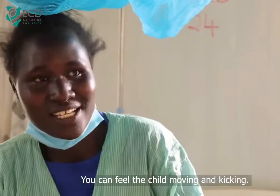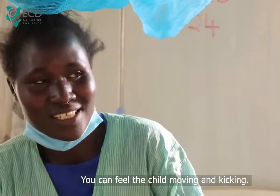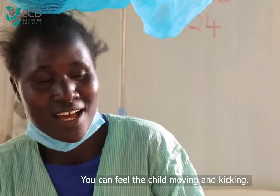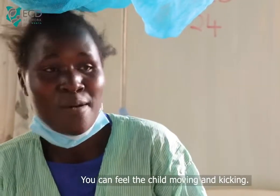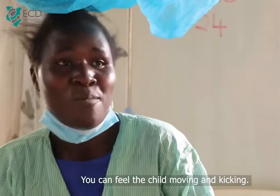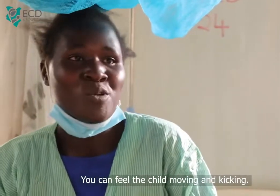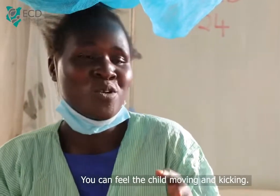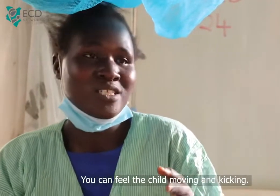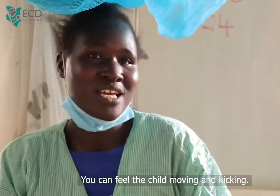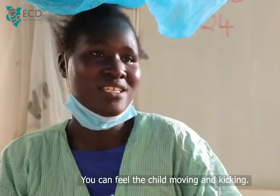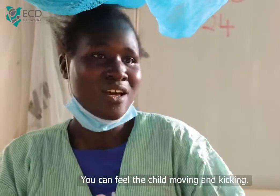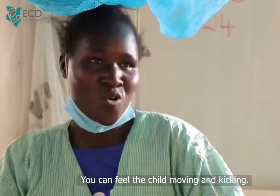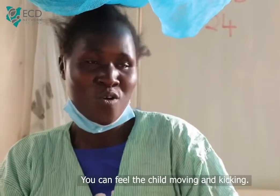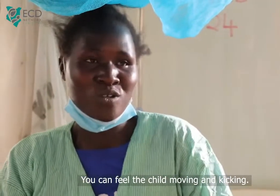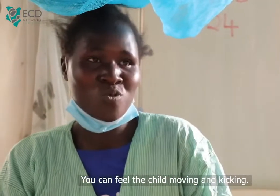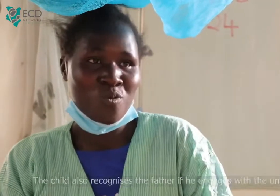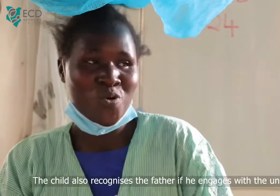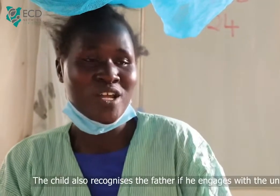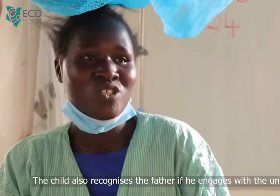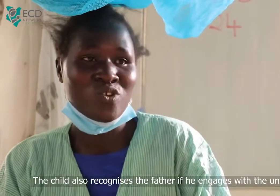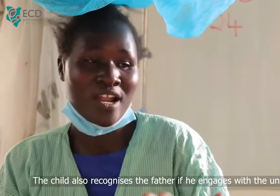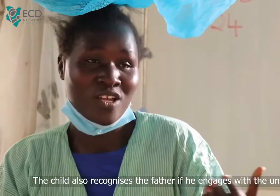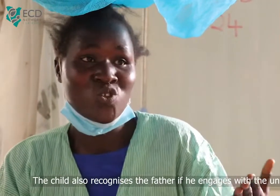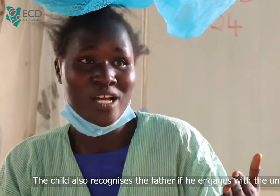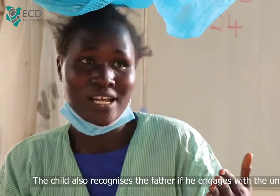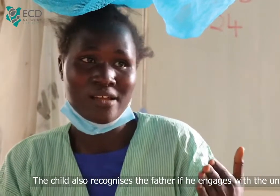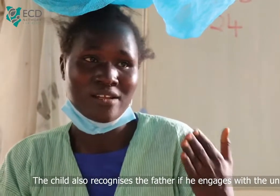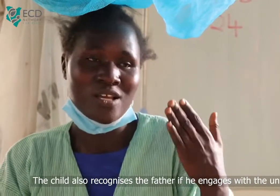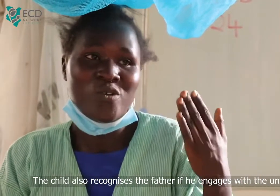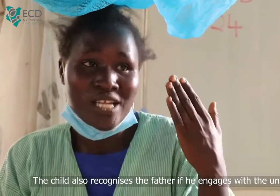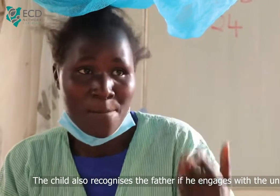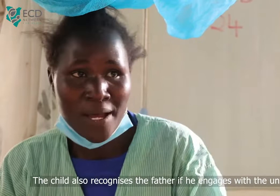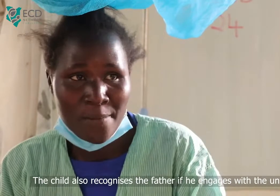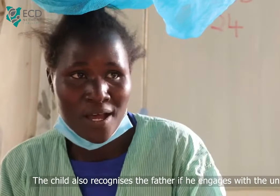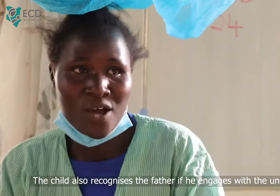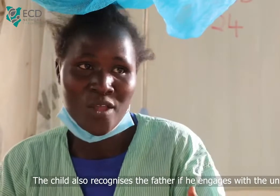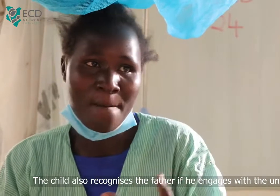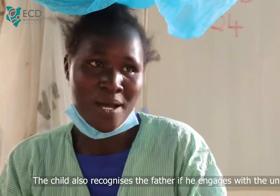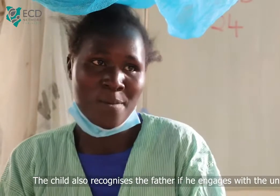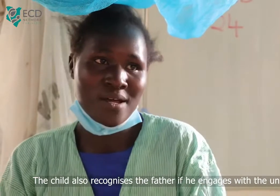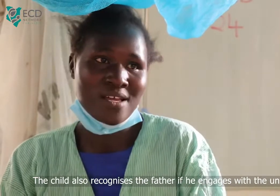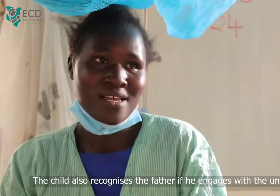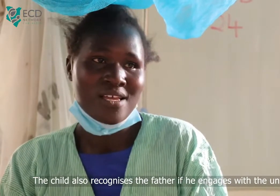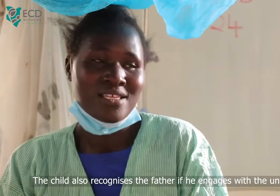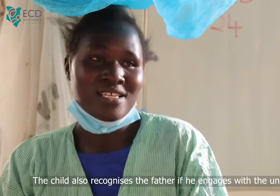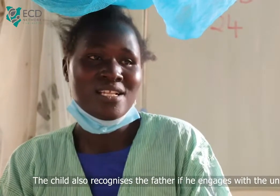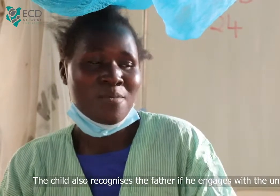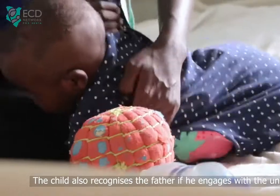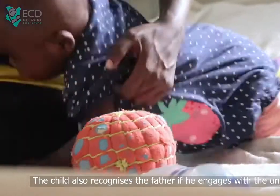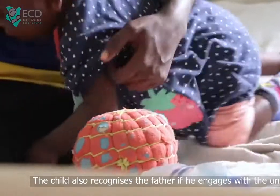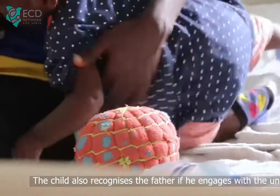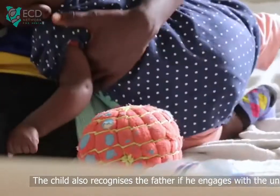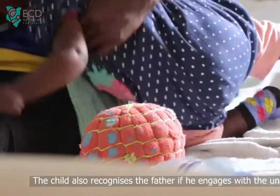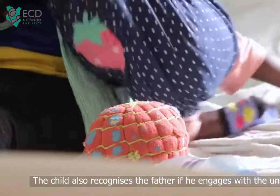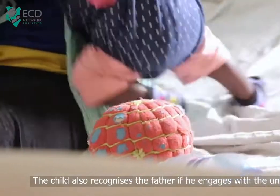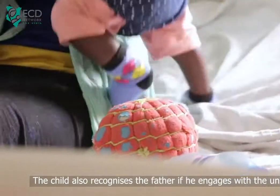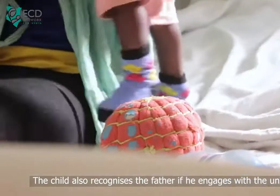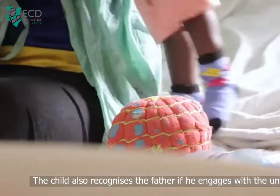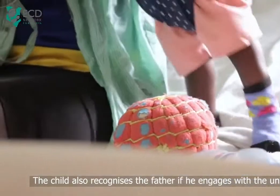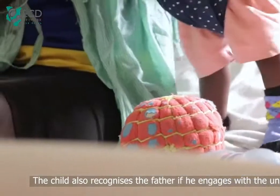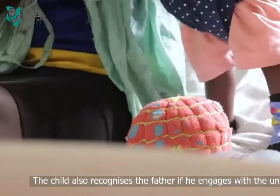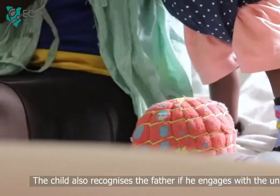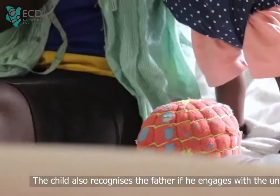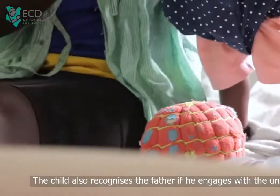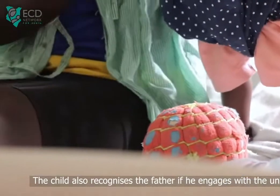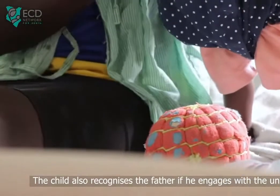mtoto akicheza. Mtoto saa zile kwa tumbo anajua sauti ya baba au ya mama. Saa zile baba anaguza